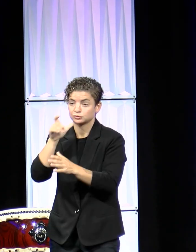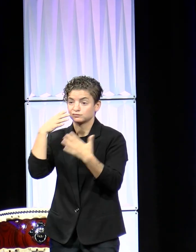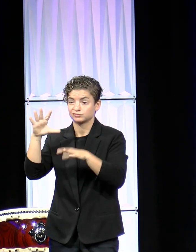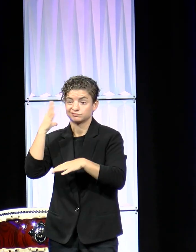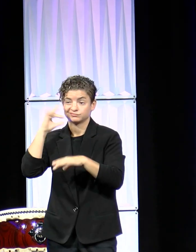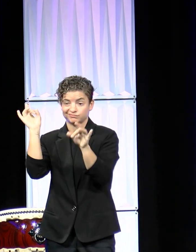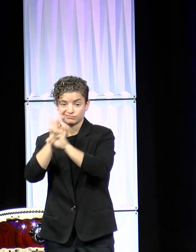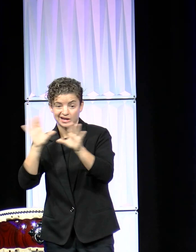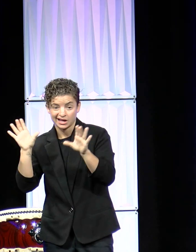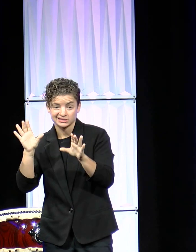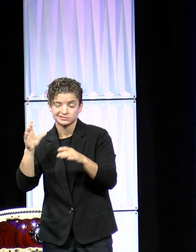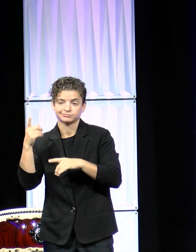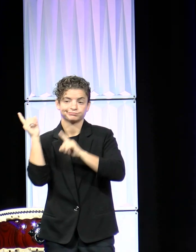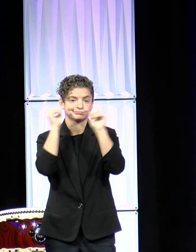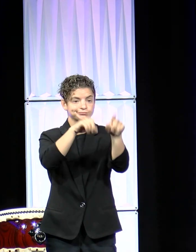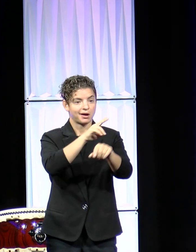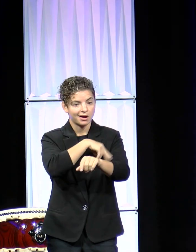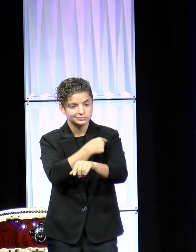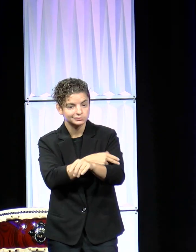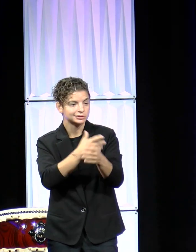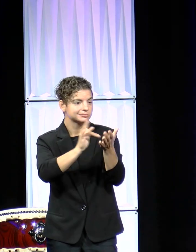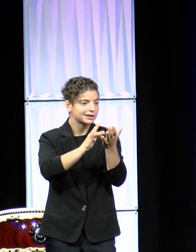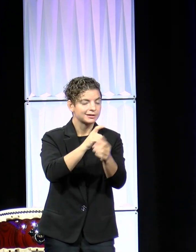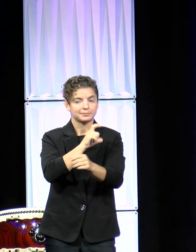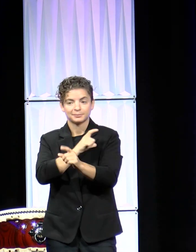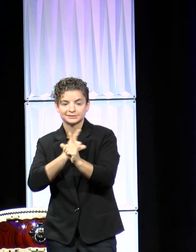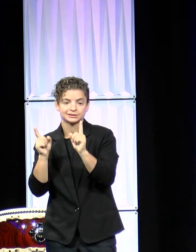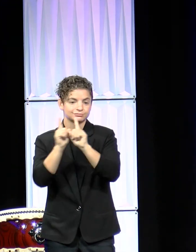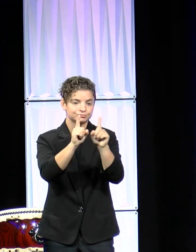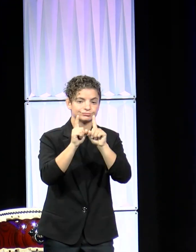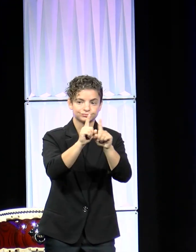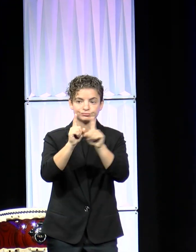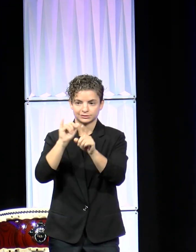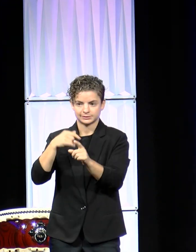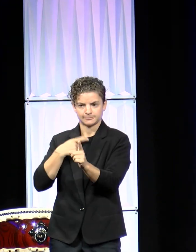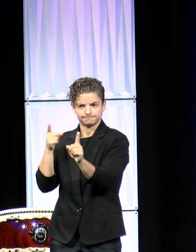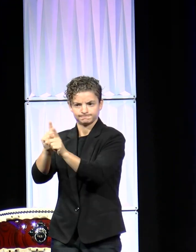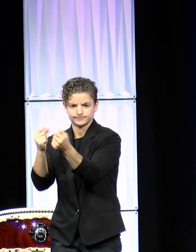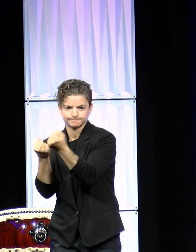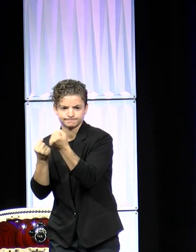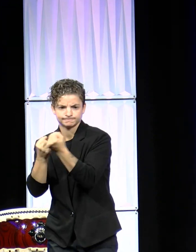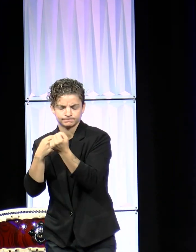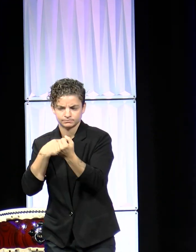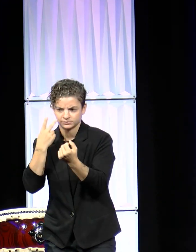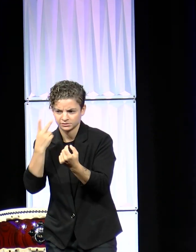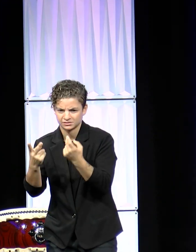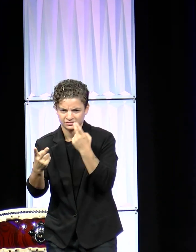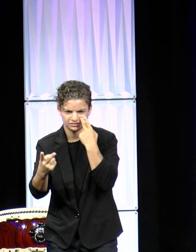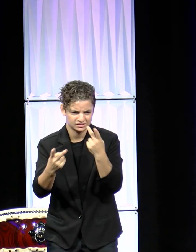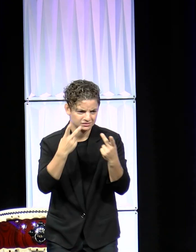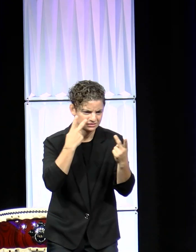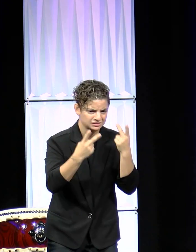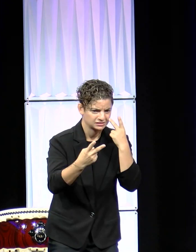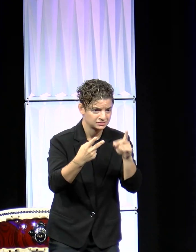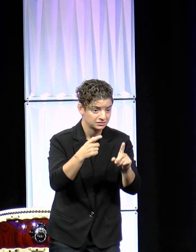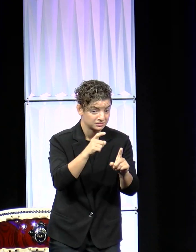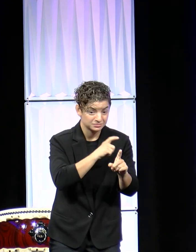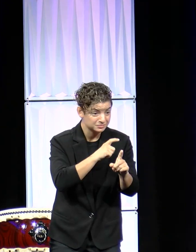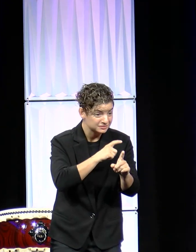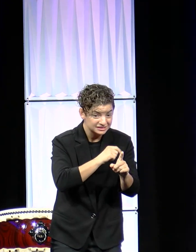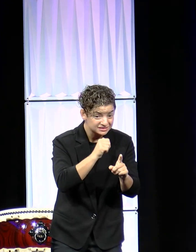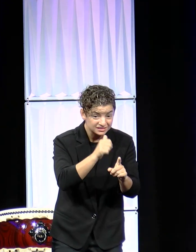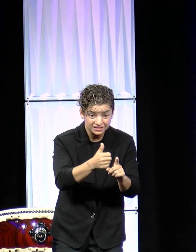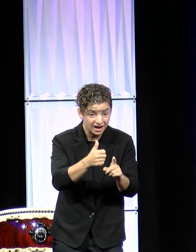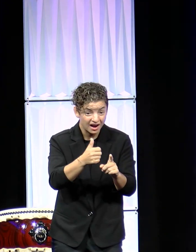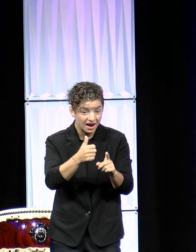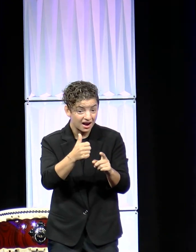them support and resources. I got to witness some of the mistreatment by law enforcement. I would leave